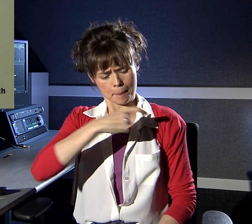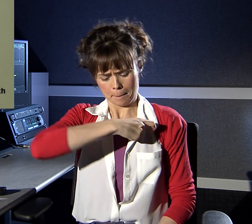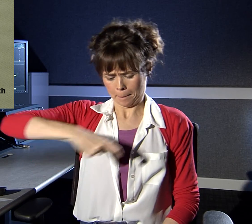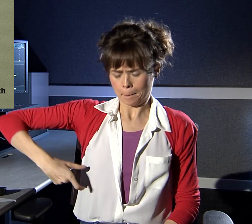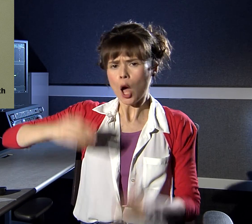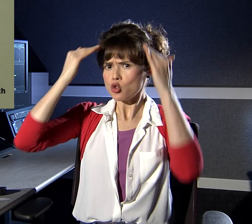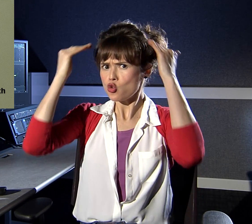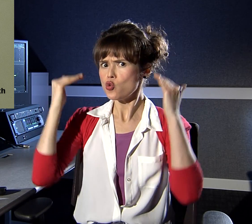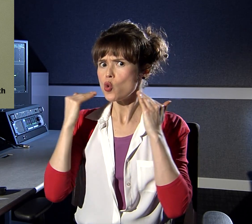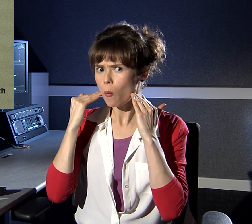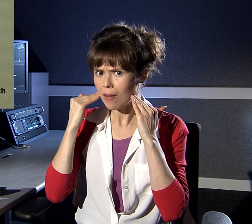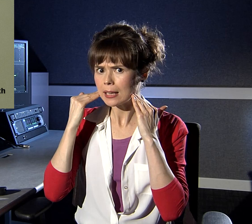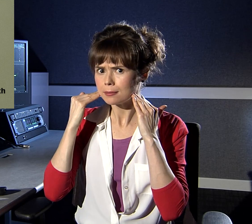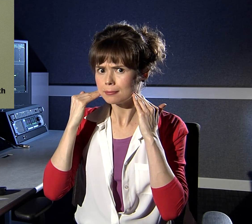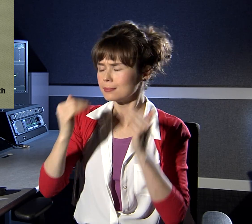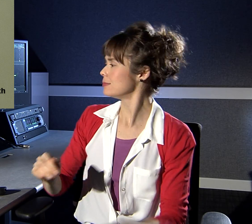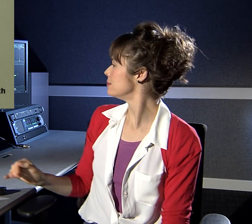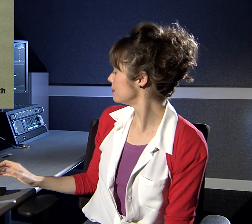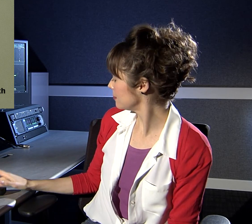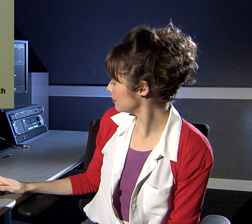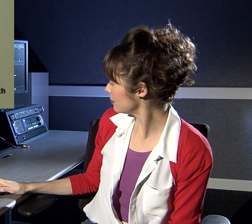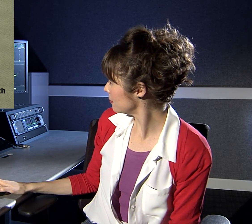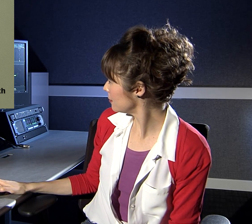Louis the Dauphin, and here's his sign name.